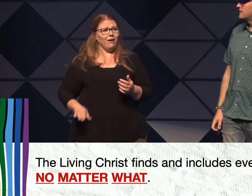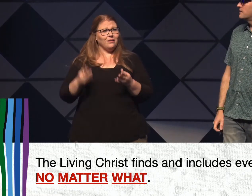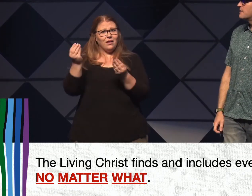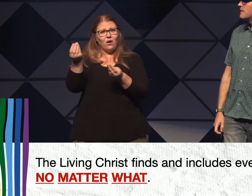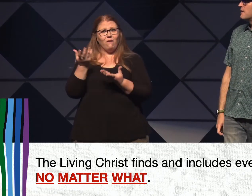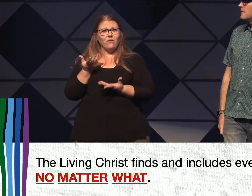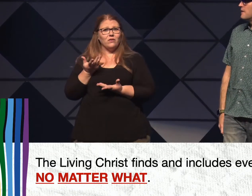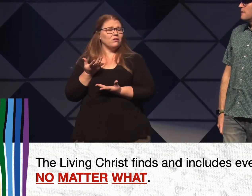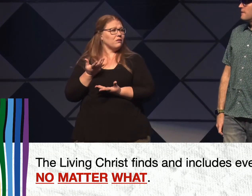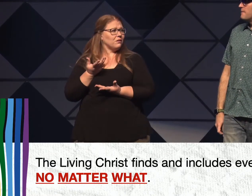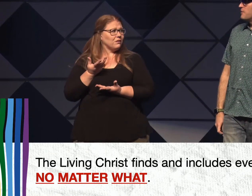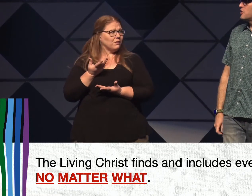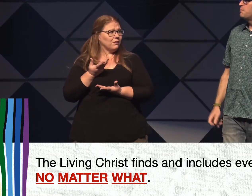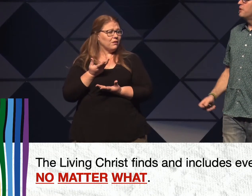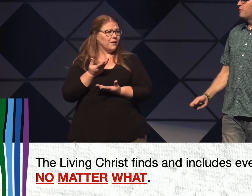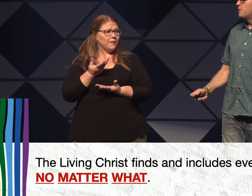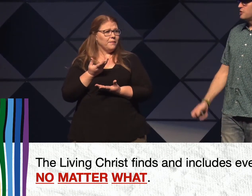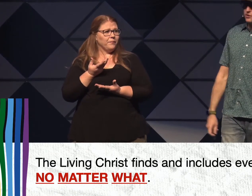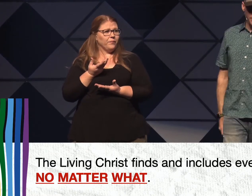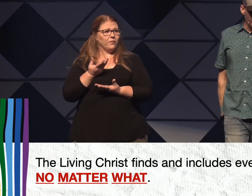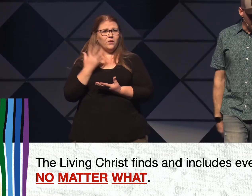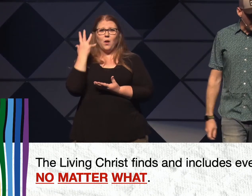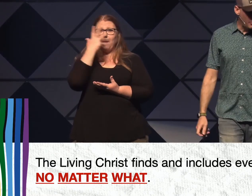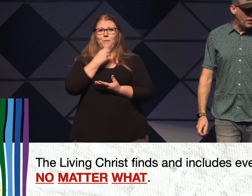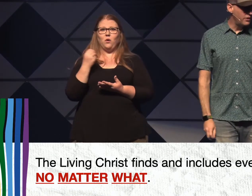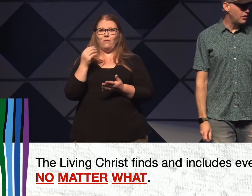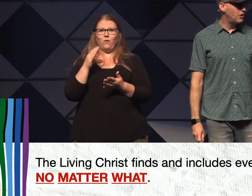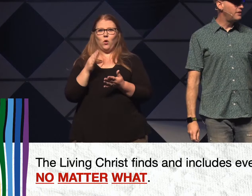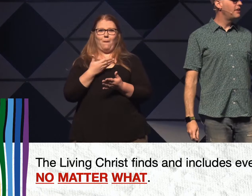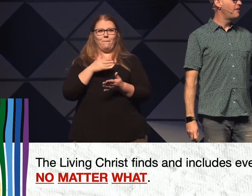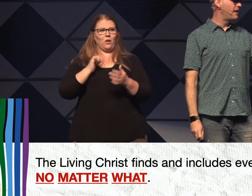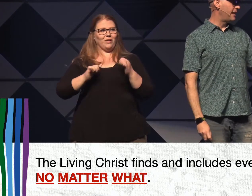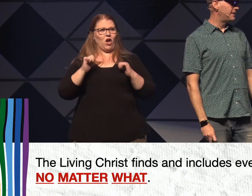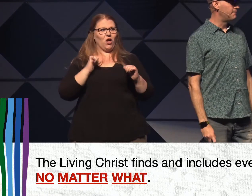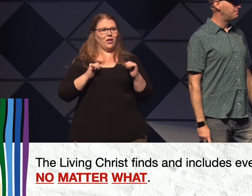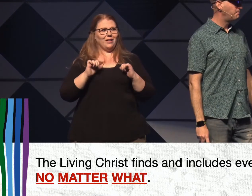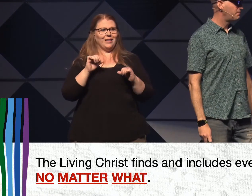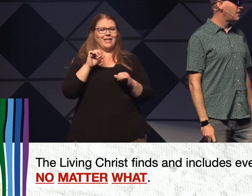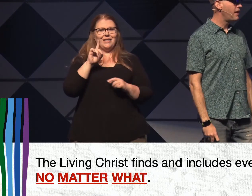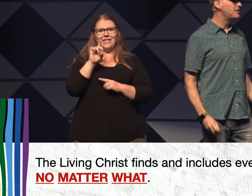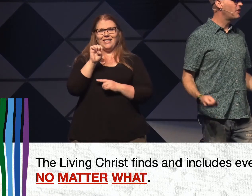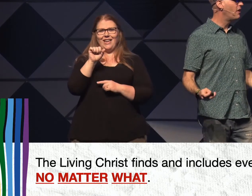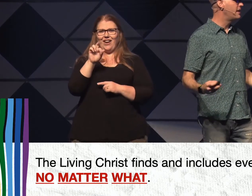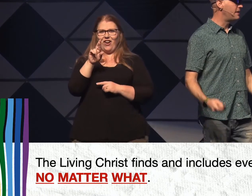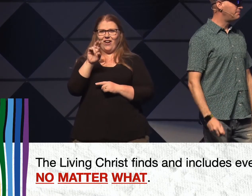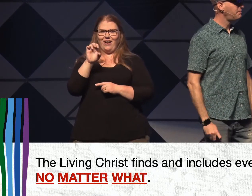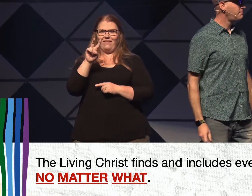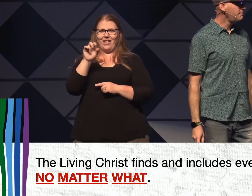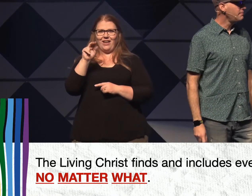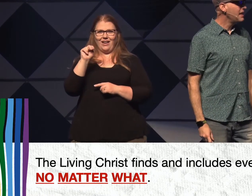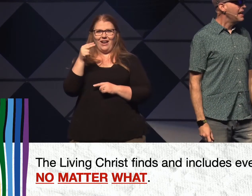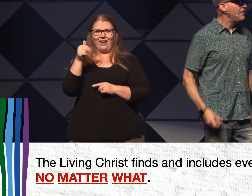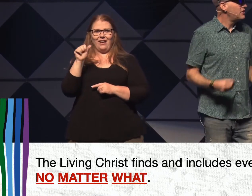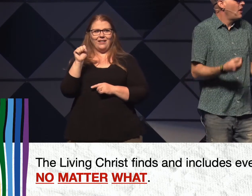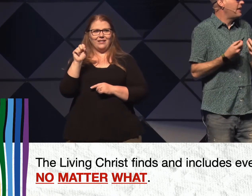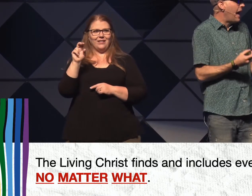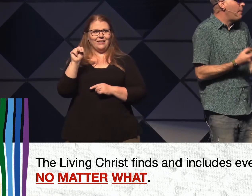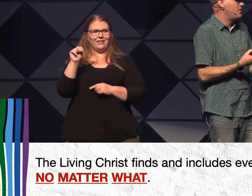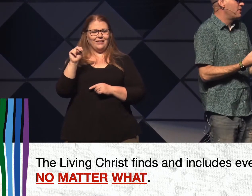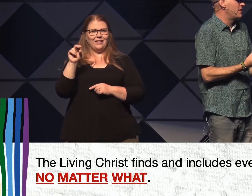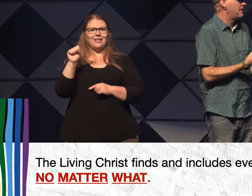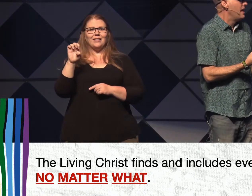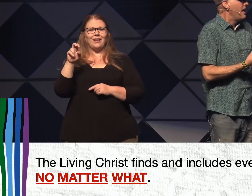us. There's this beautiful musical that came out a while ago called Dear Evan Hansen. Great song in it. And this